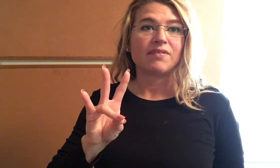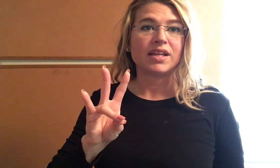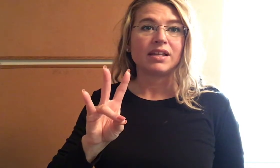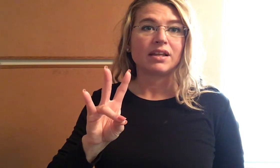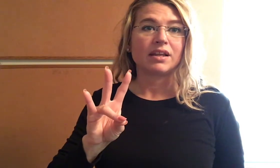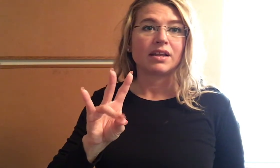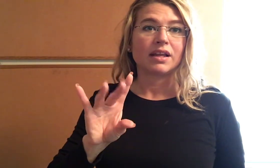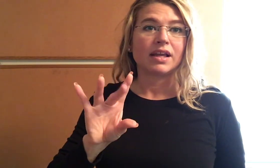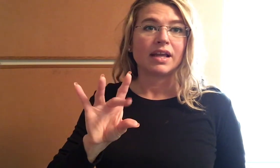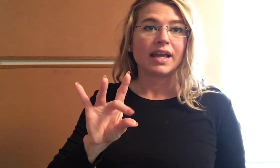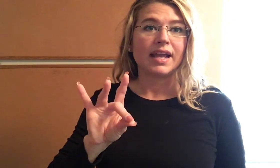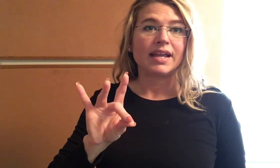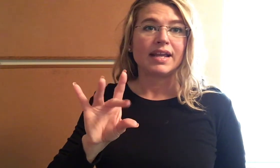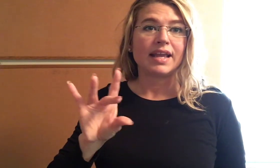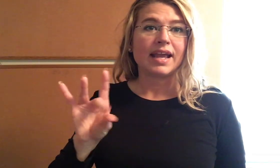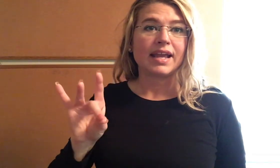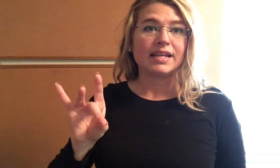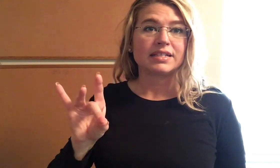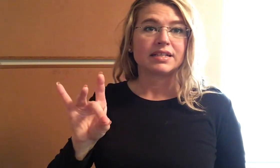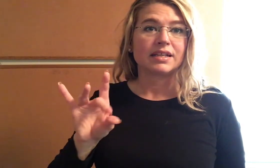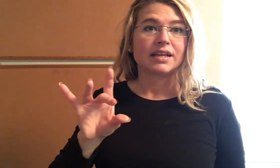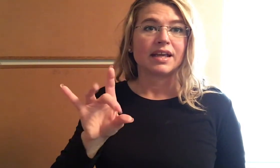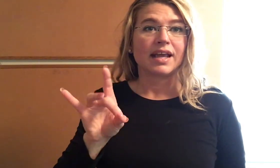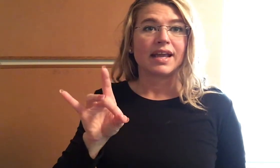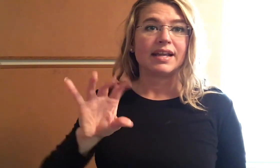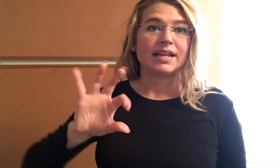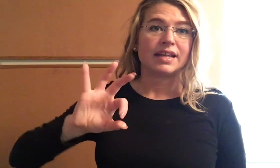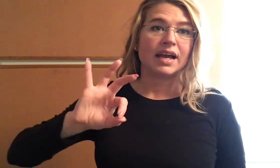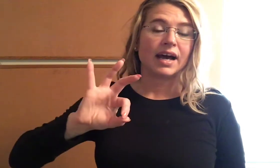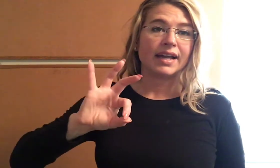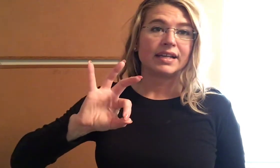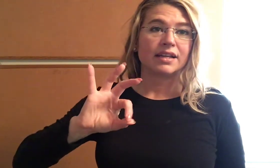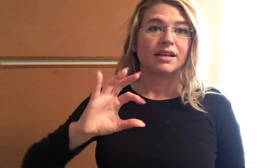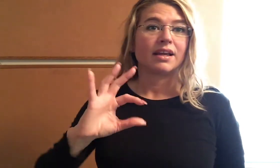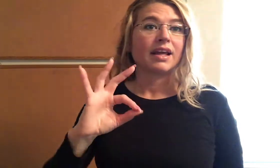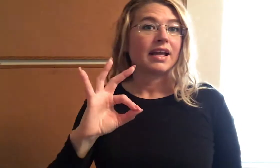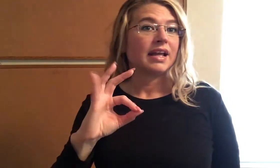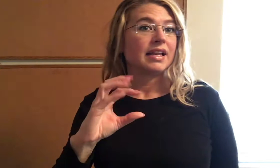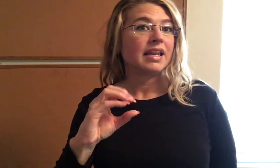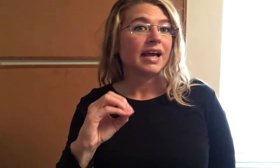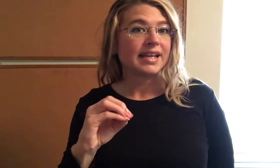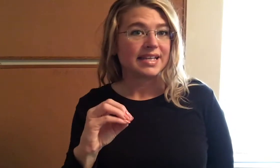87, 88, 89, 90,